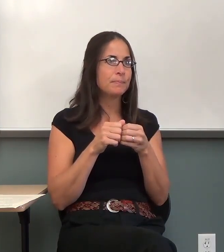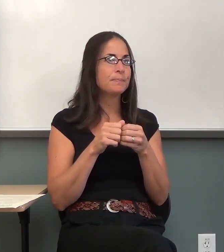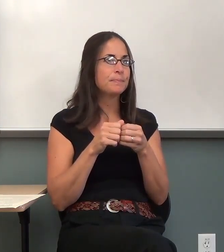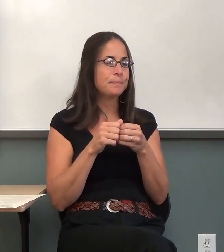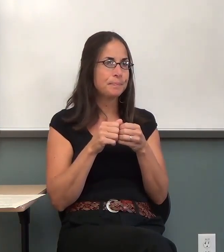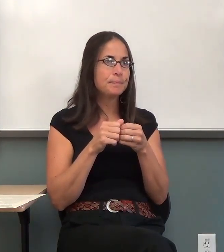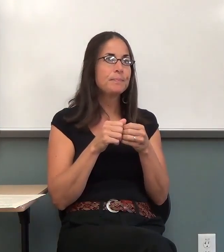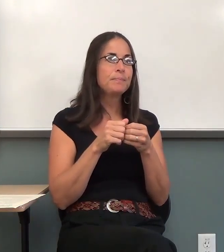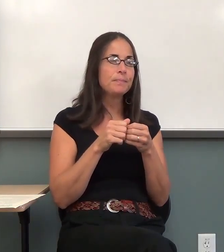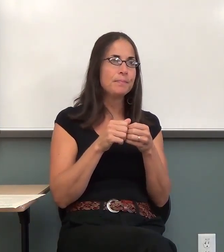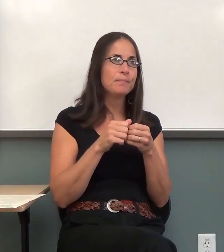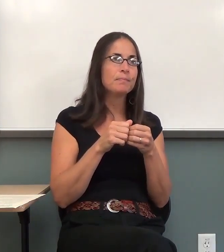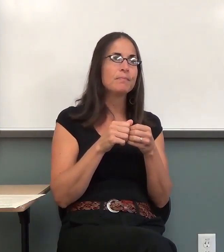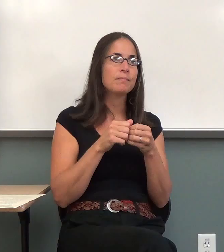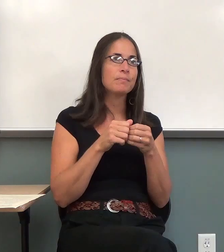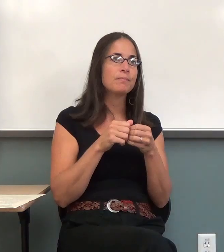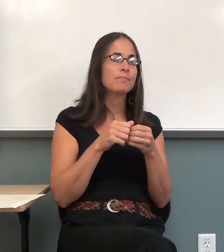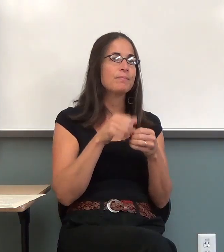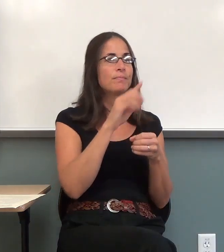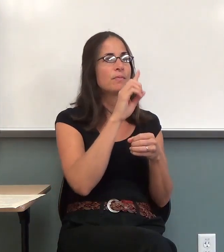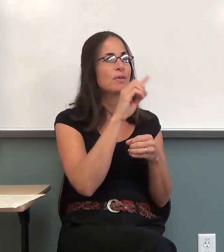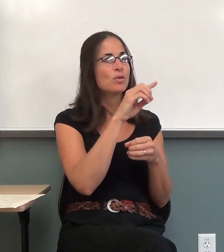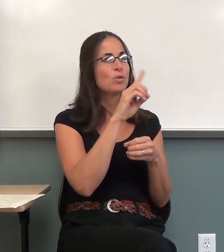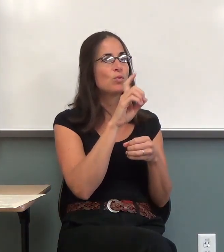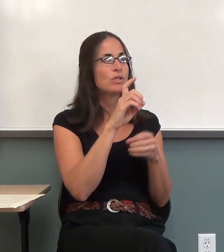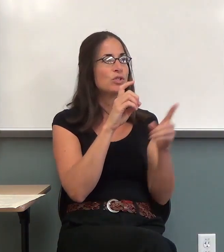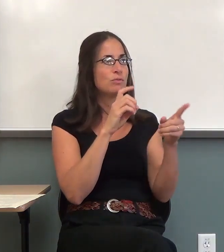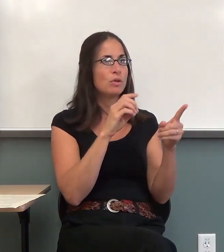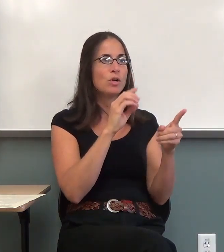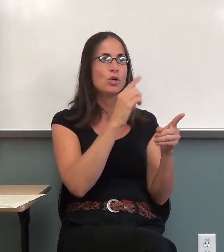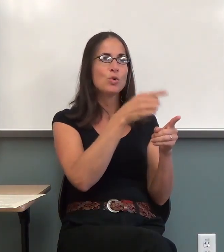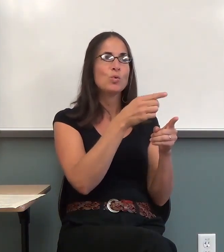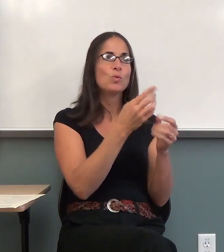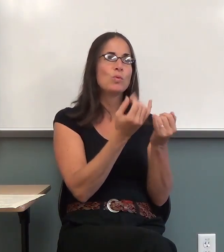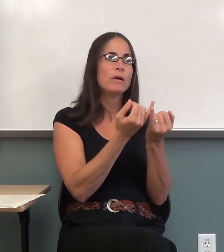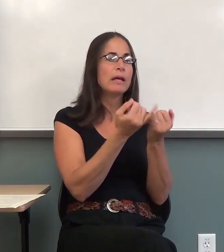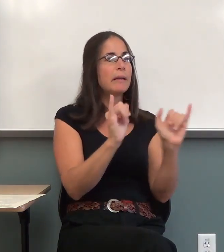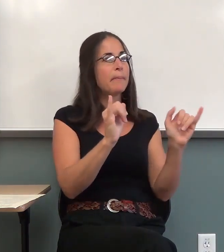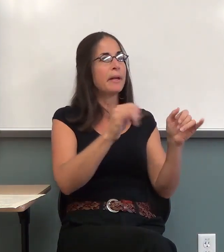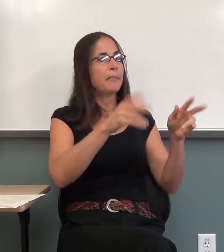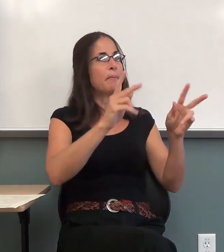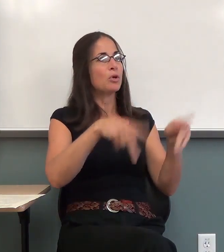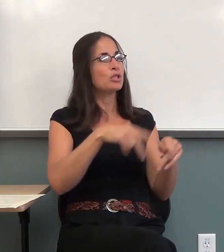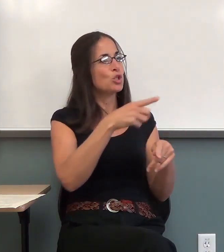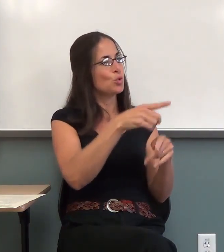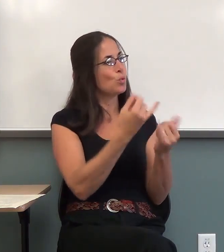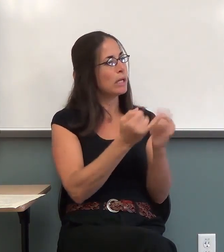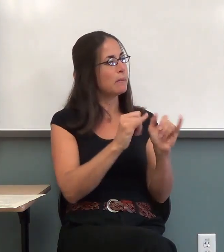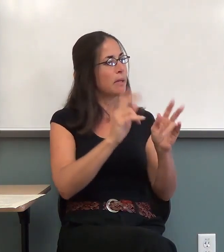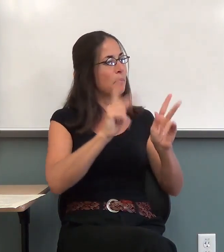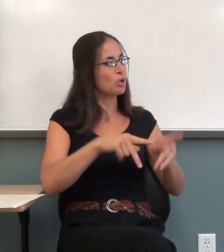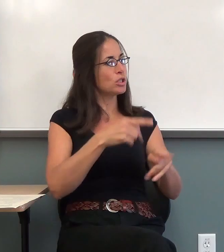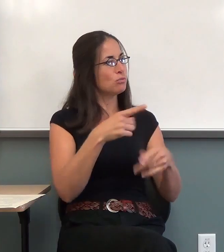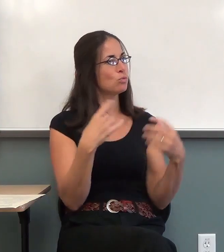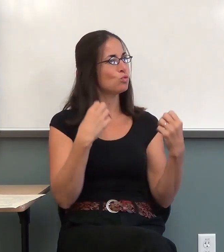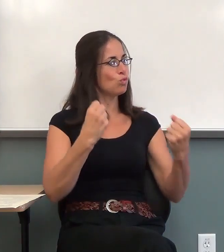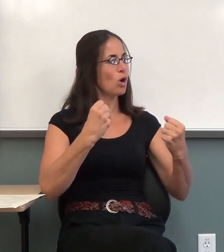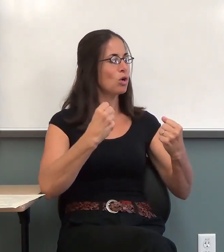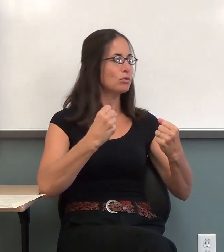Are you an independent person, Brian? I would like to think so. Yeah? Yeah. Yeah, you're pretty strong-willed. Yeah. Seem like you got a pretty strong